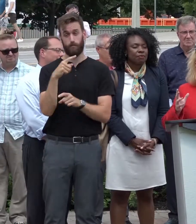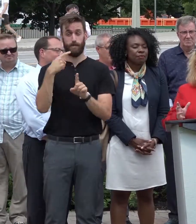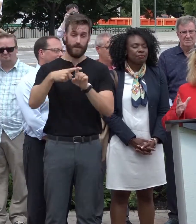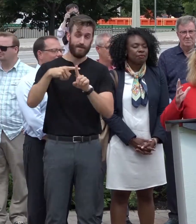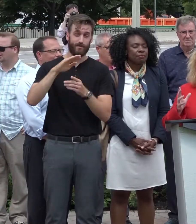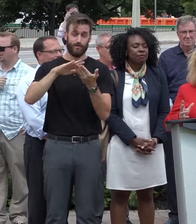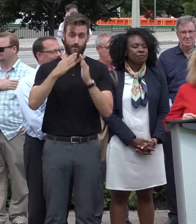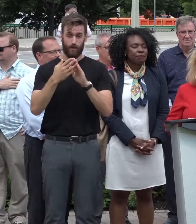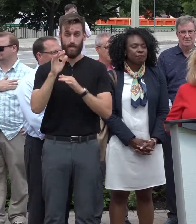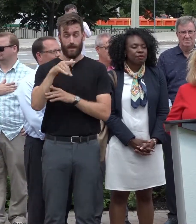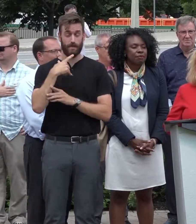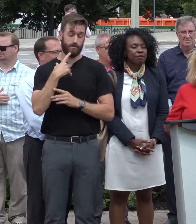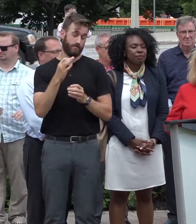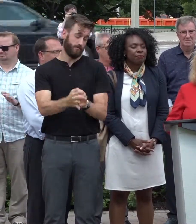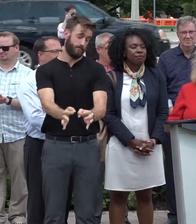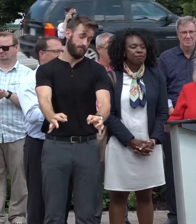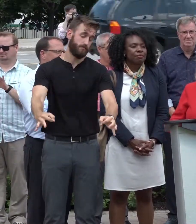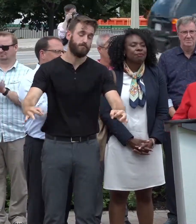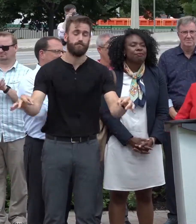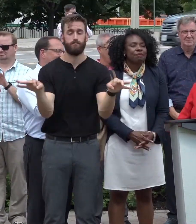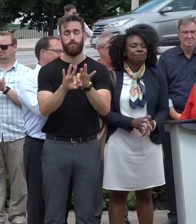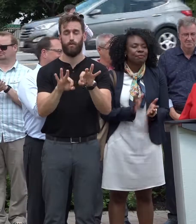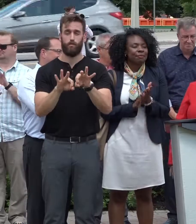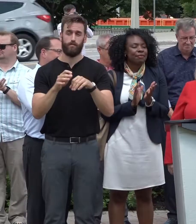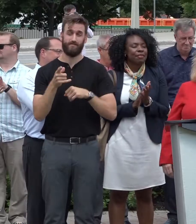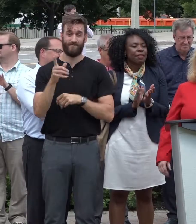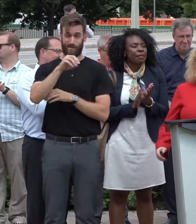think that's historic for this great city.